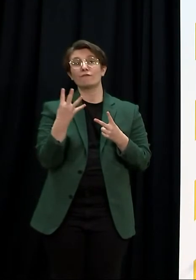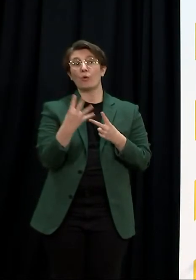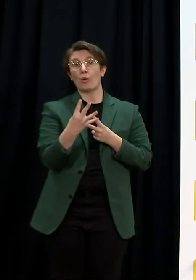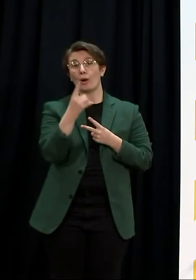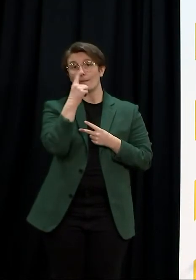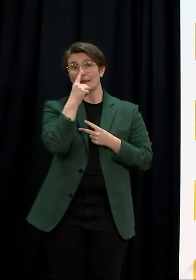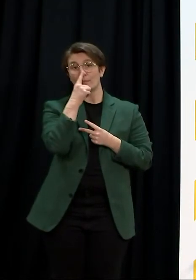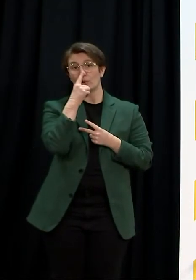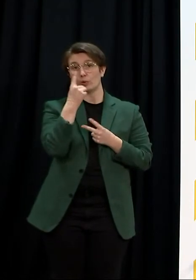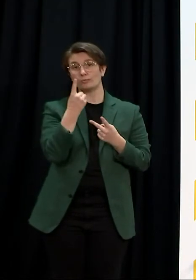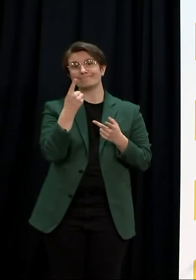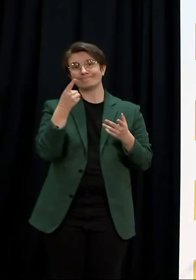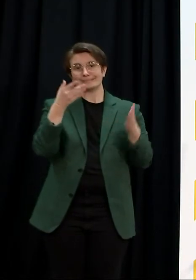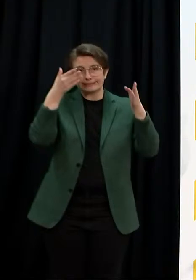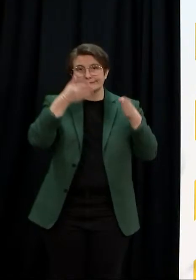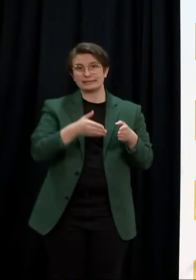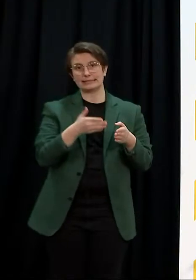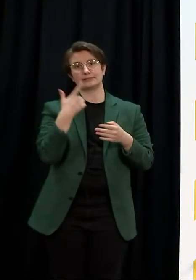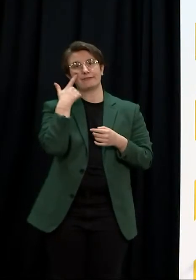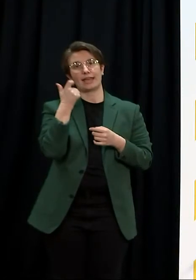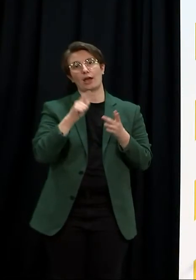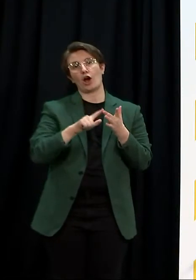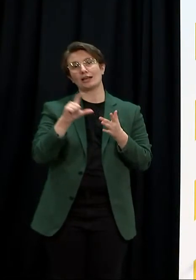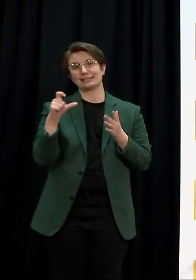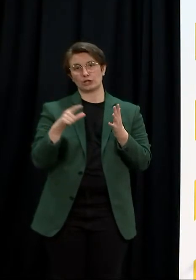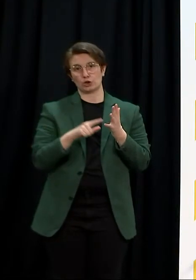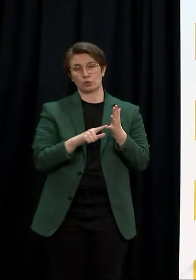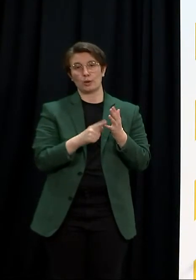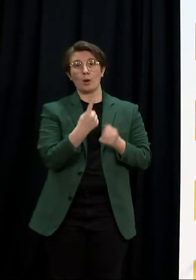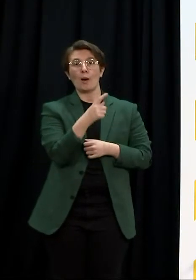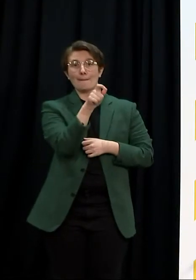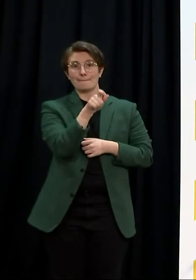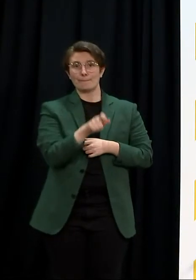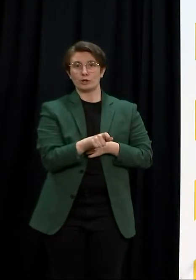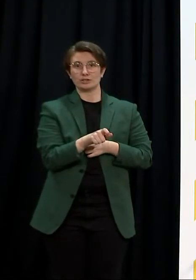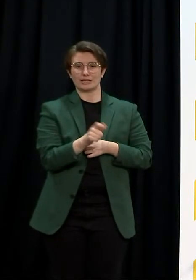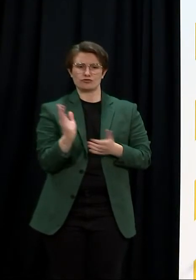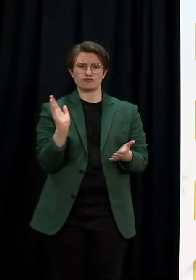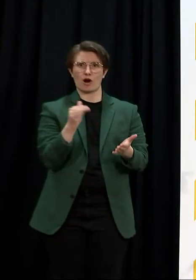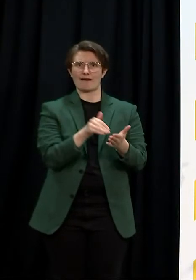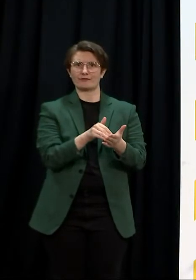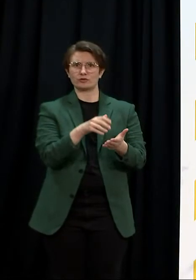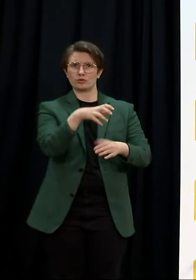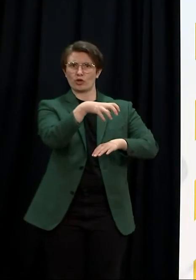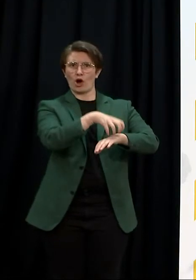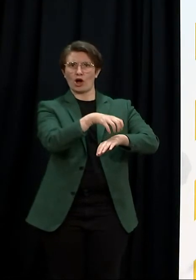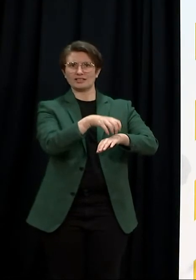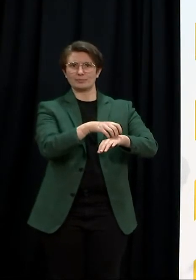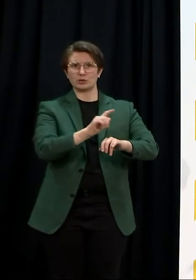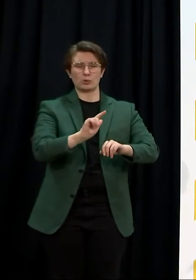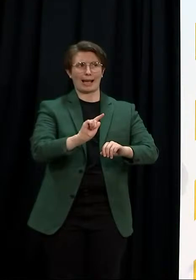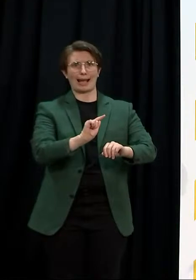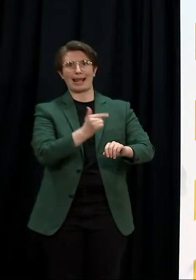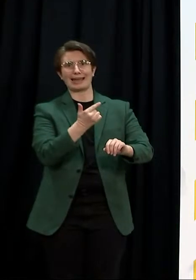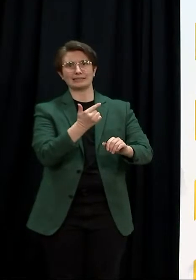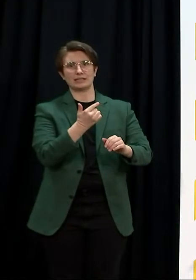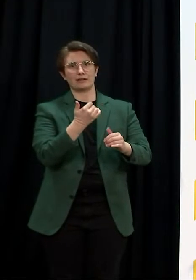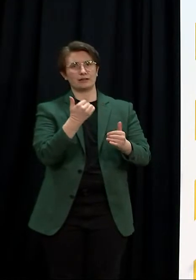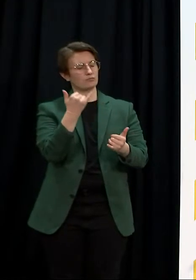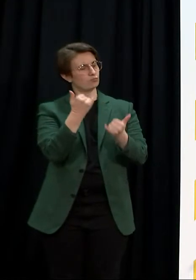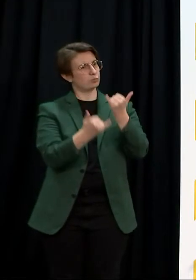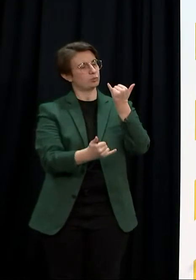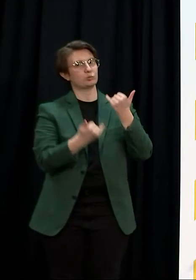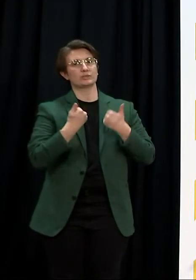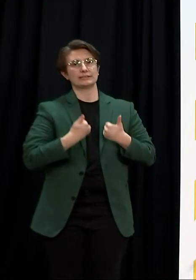cases identified in the last 24 hours presented late and unwell to Middlemore Hospital and is currently